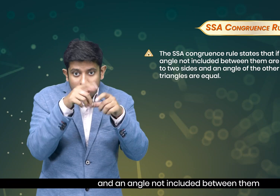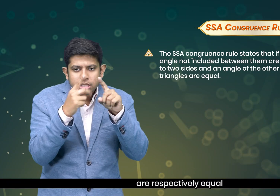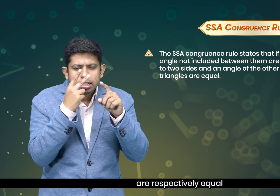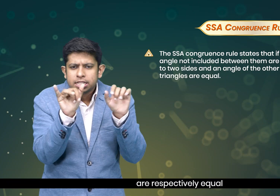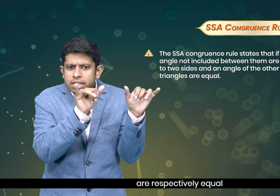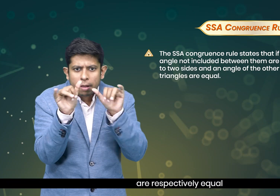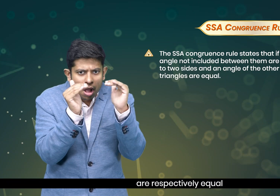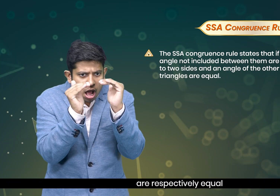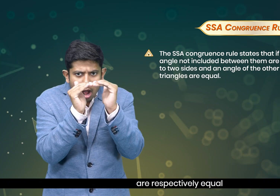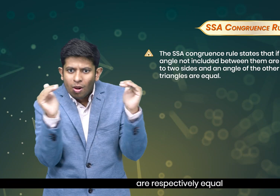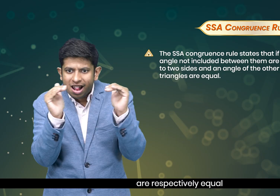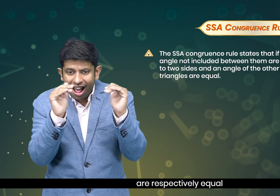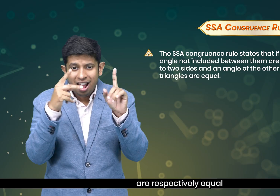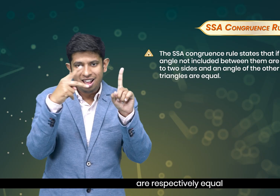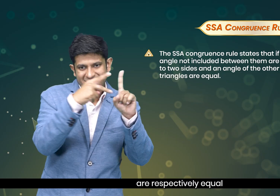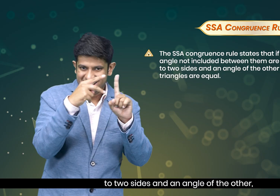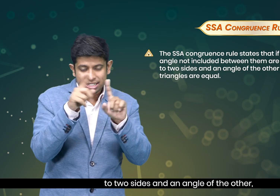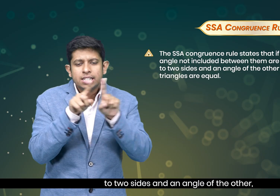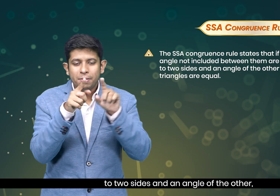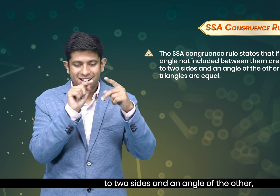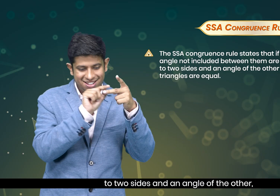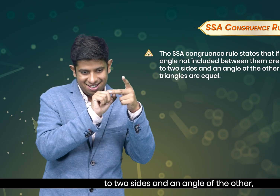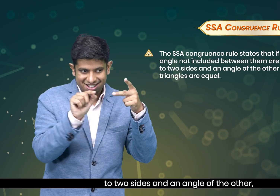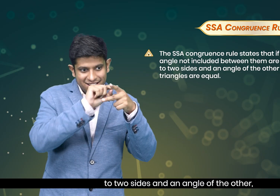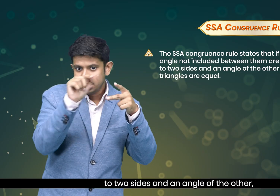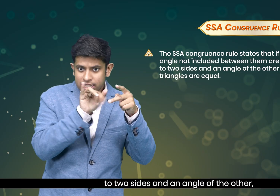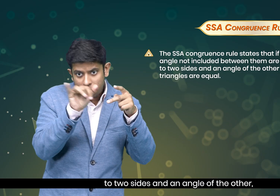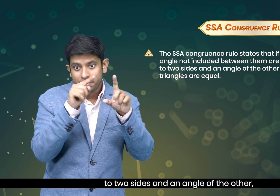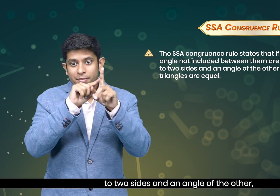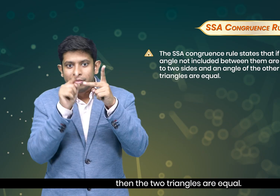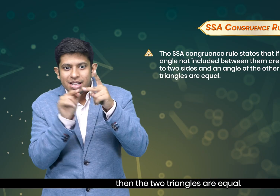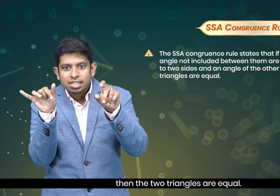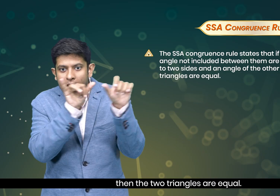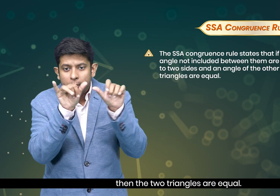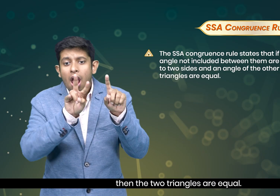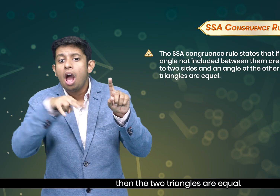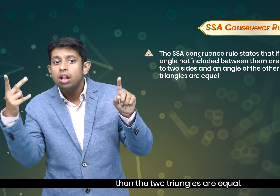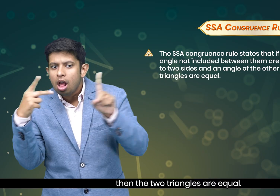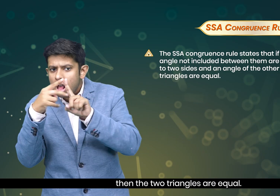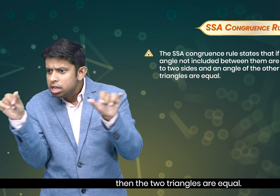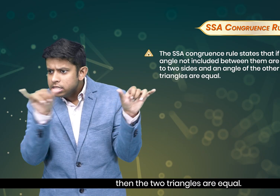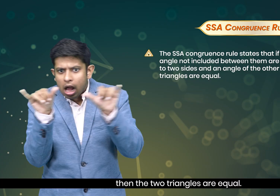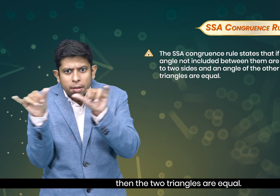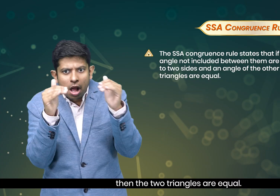are respectively equal to two sides and an angle of the other, then the two triangles are equal.